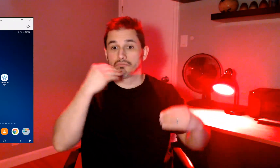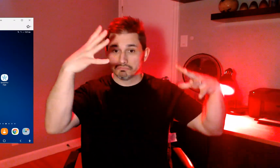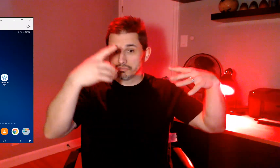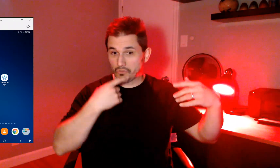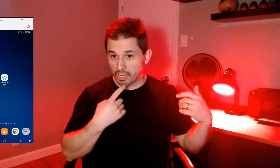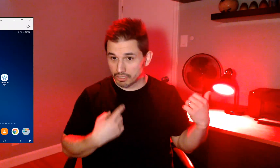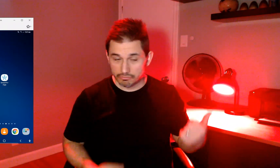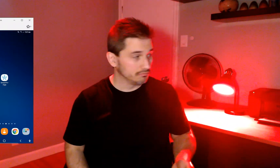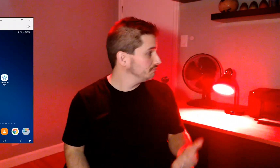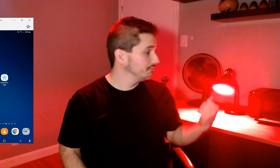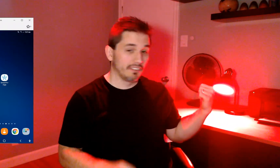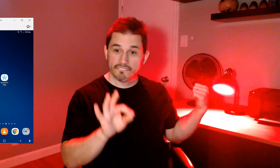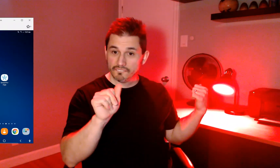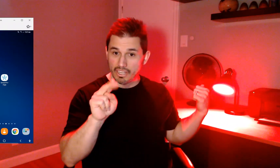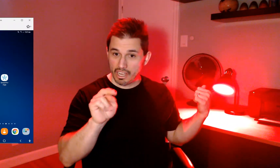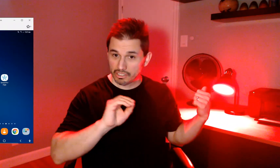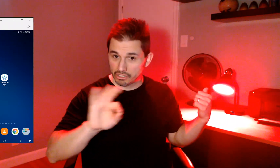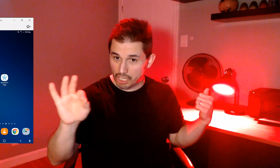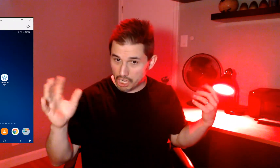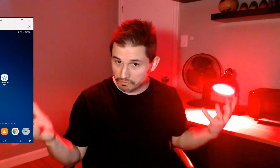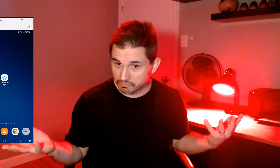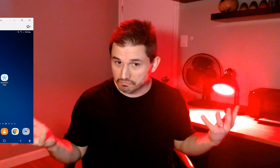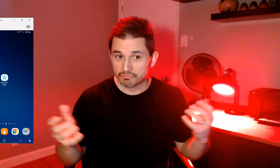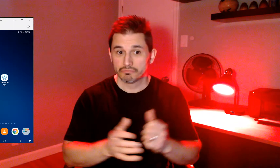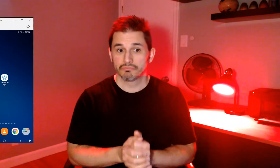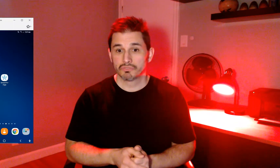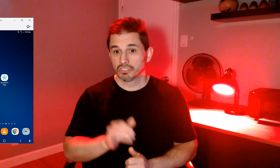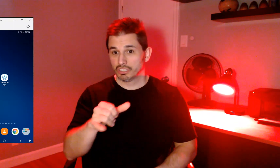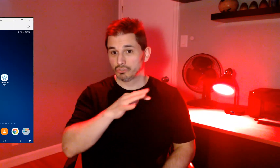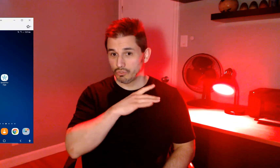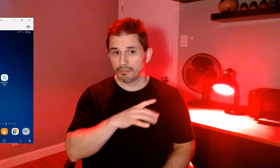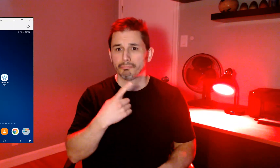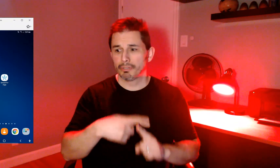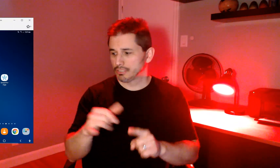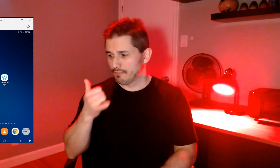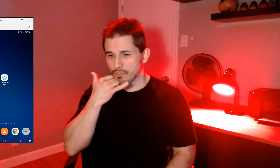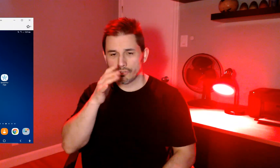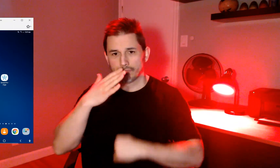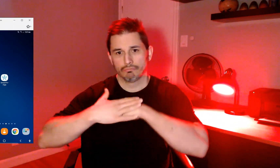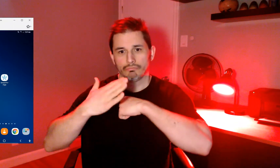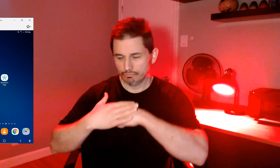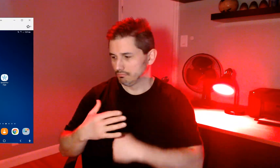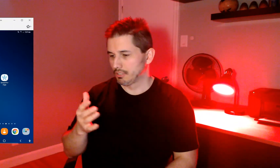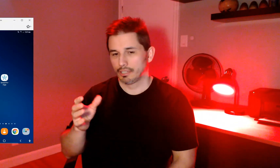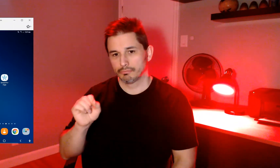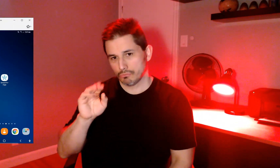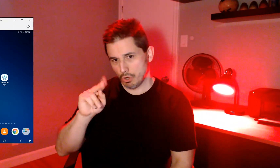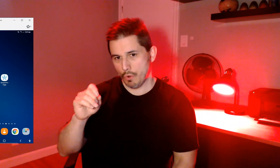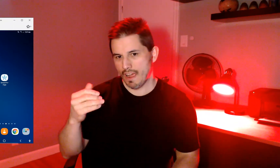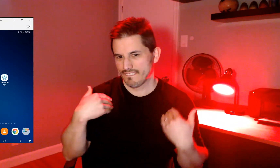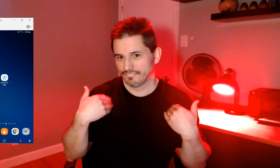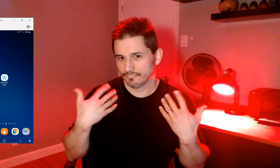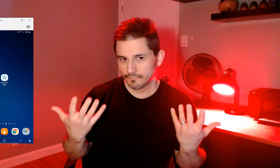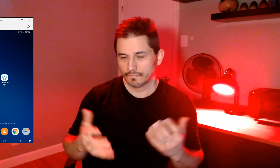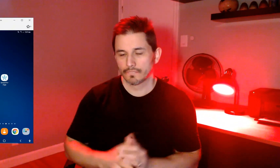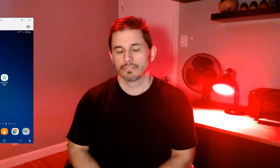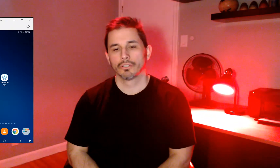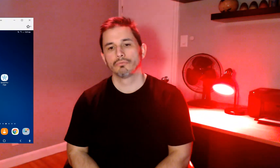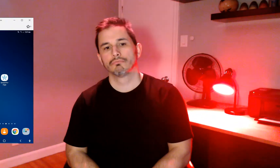And the lights have gone red, the fan's turned off. That's pretty great. And it's nice to have the notification as well, letting me know that it's